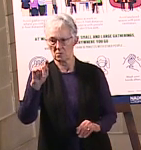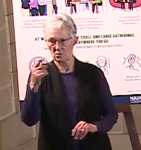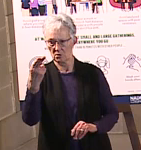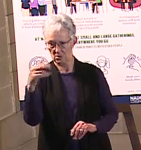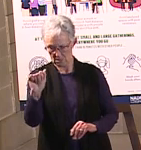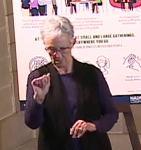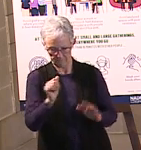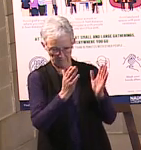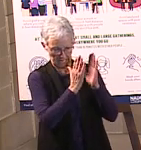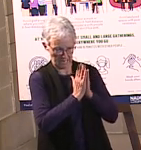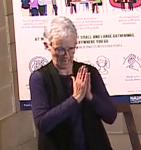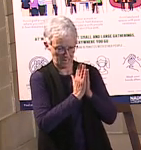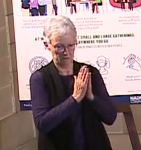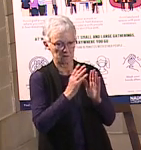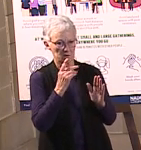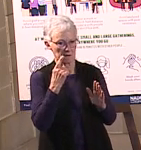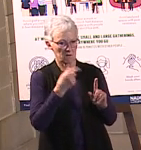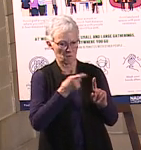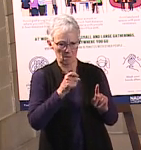the website, Deloitte and Touche